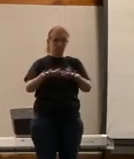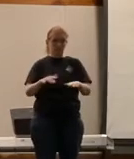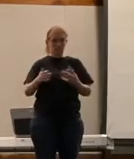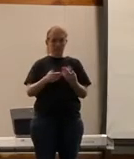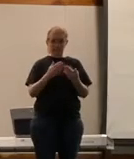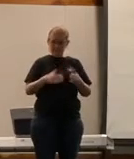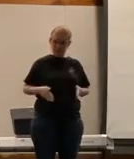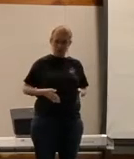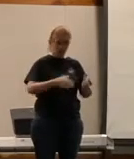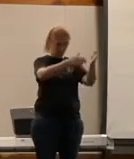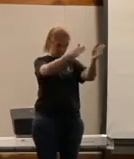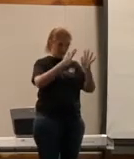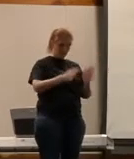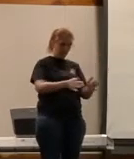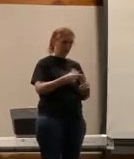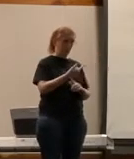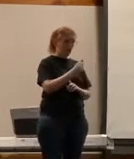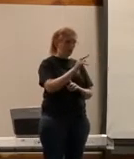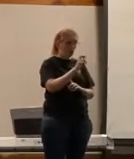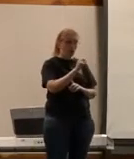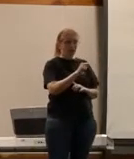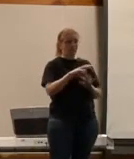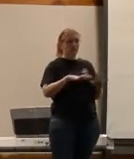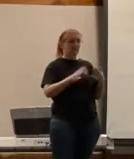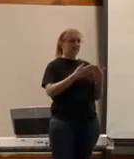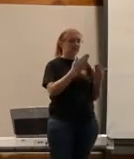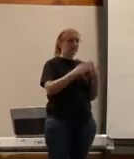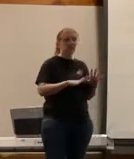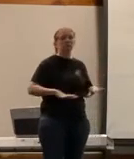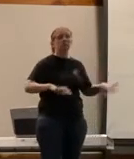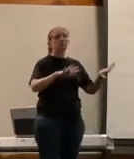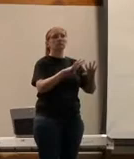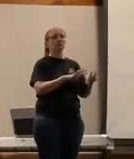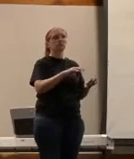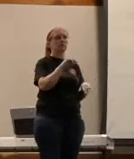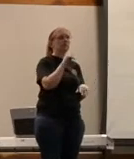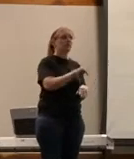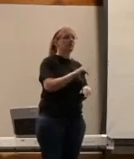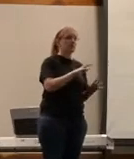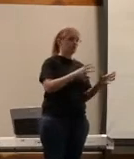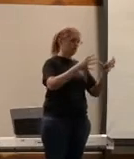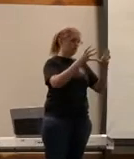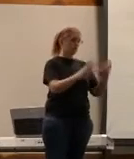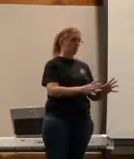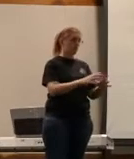Street. This is what it looks like. So God placed Adam and Eve